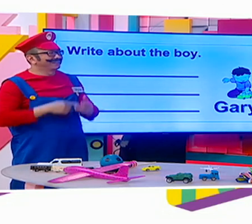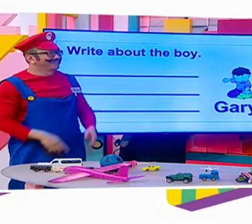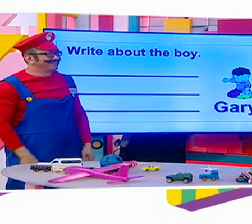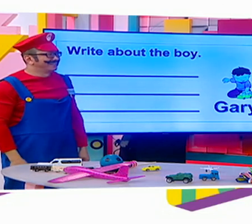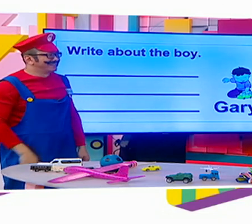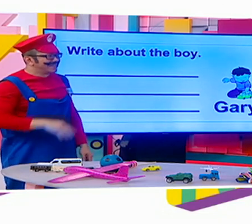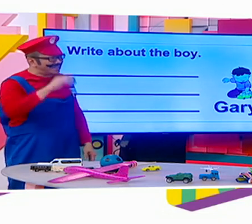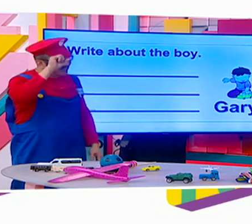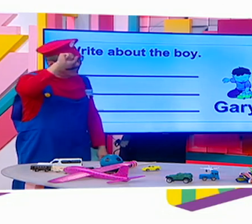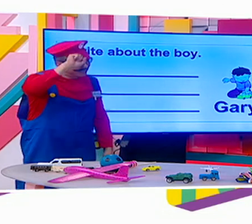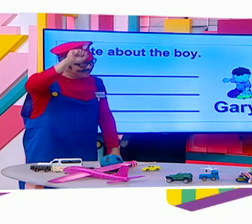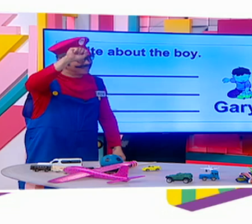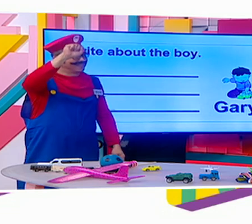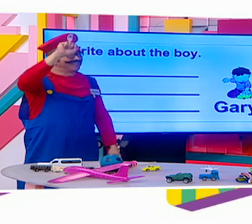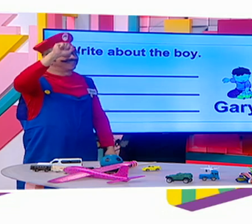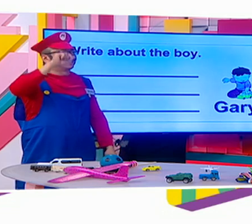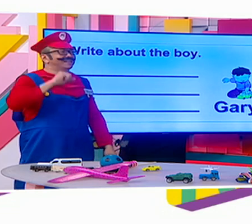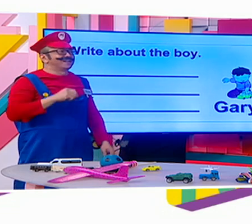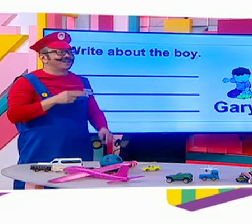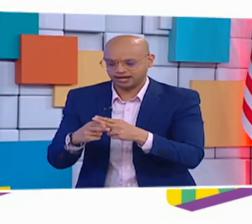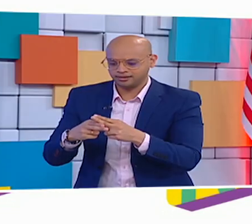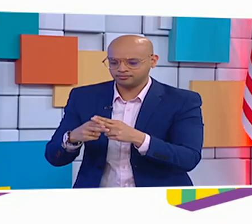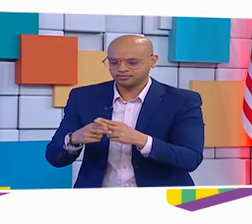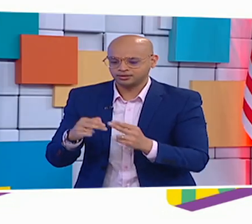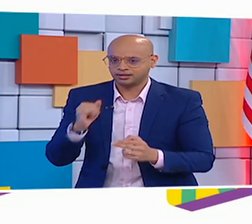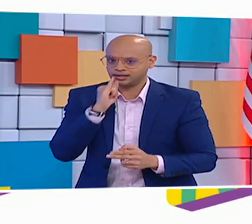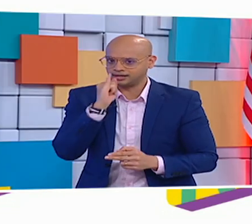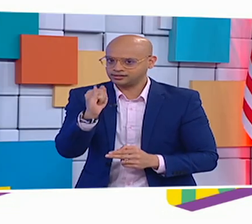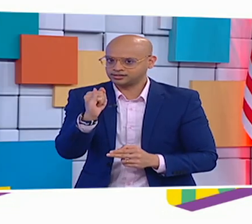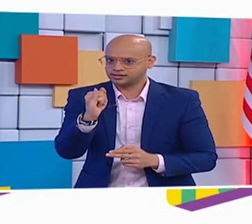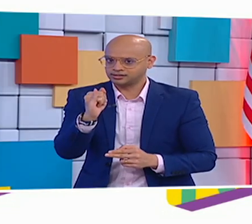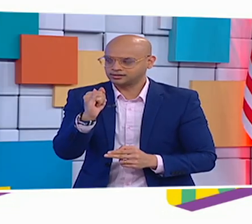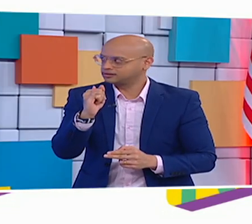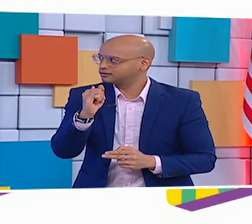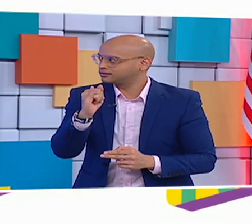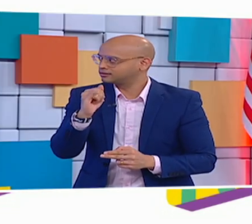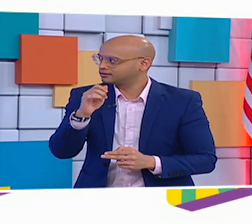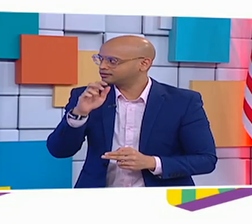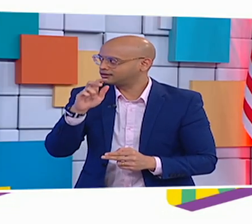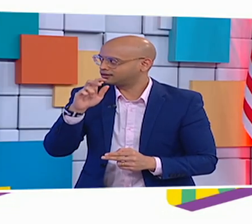Recall back. His? Yes. Okay, his name is...